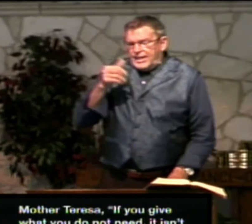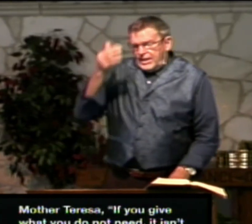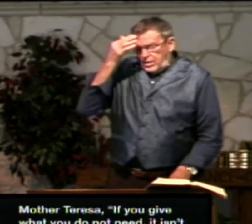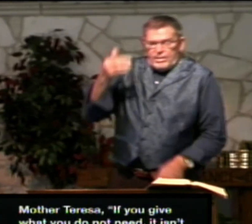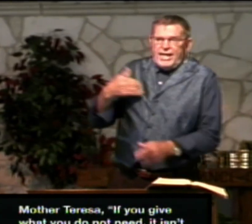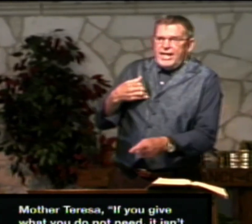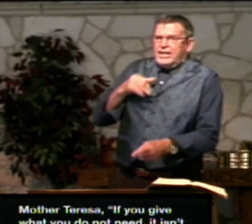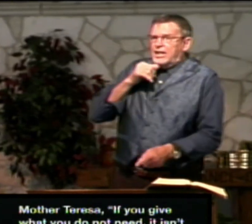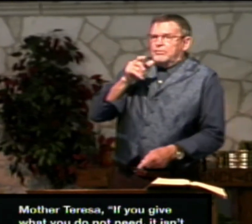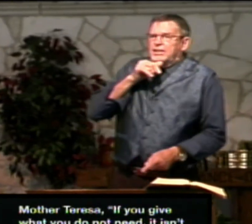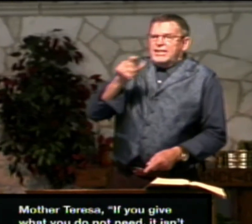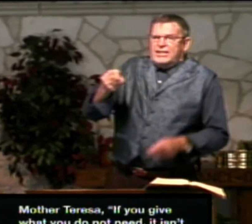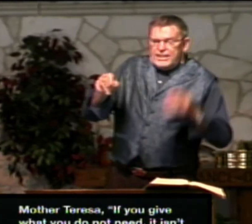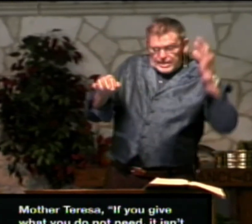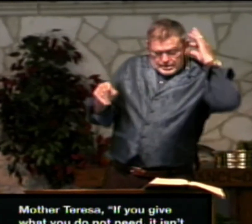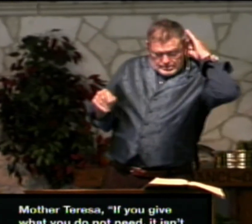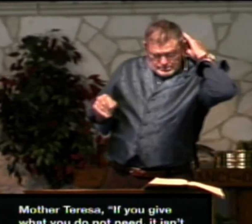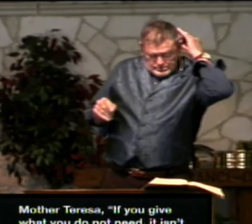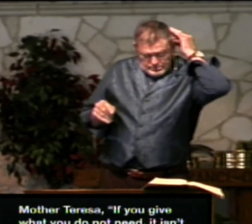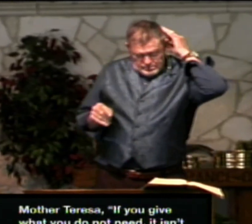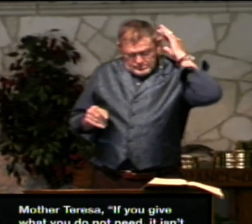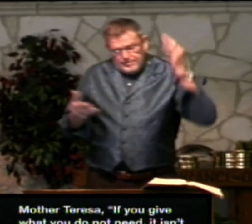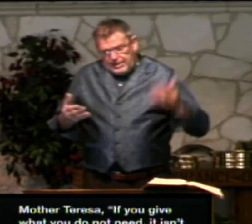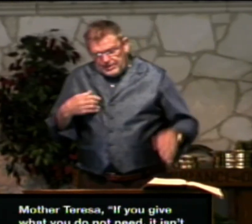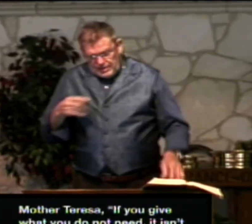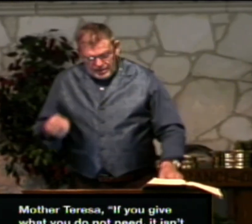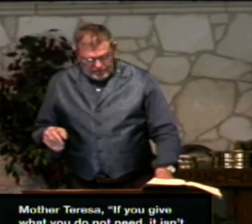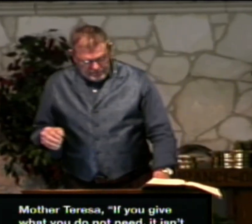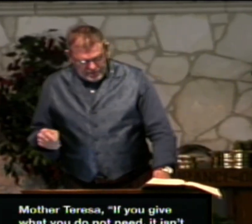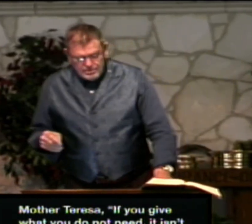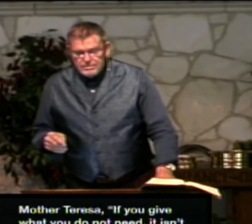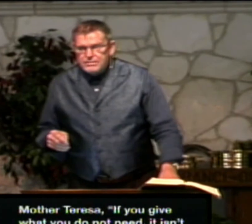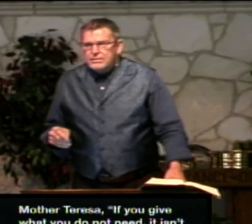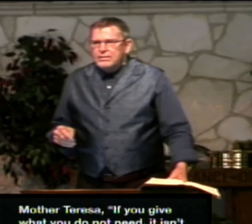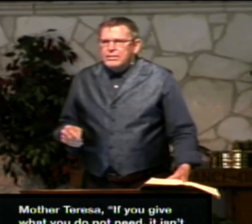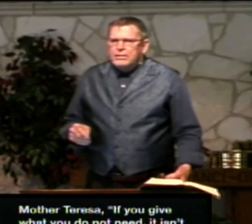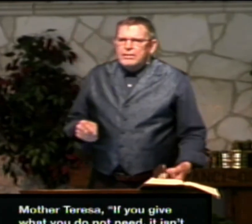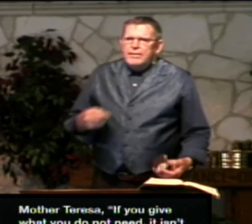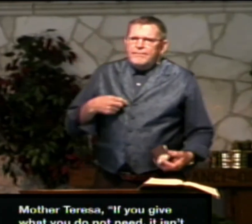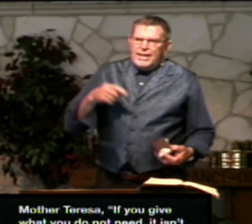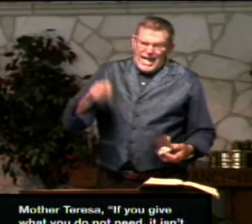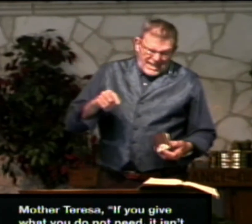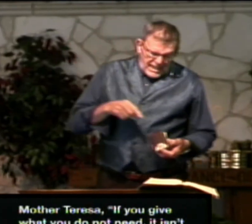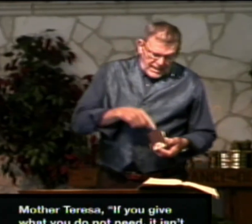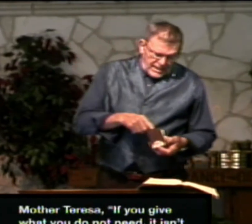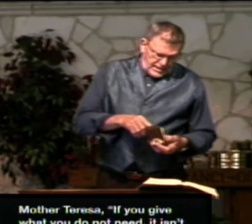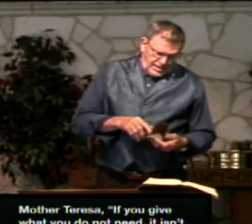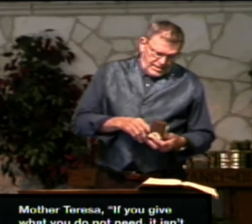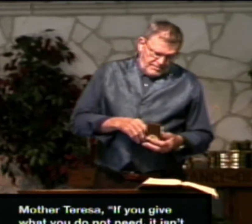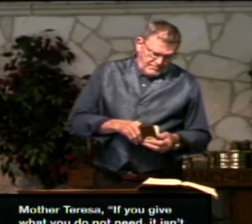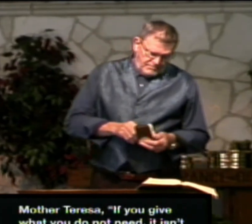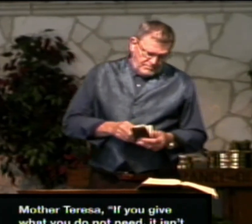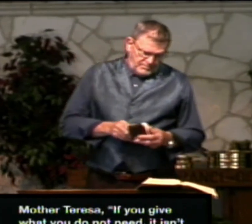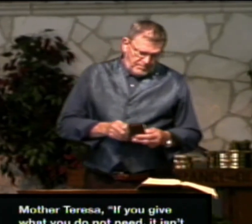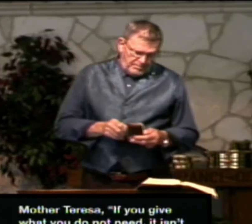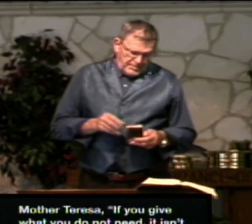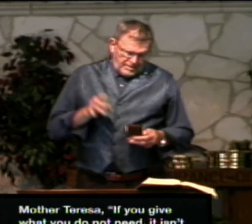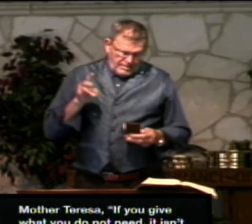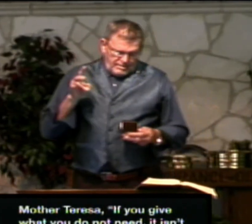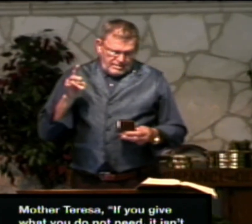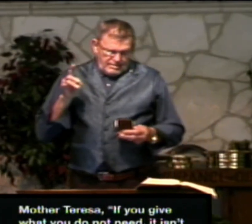Because I didn't know I had it, I really didn't need it. Well, maybe I need it, but I need this